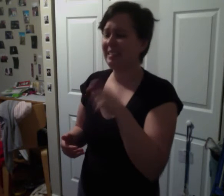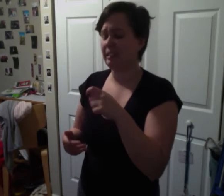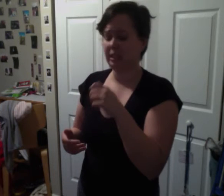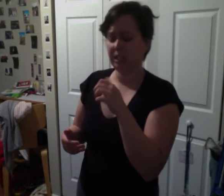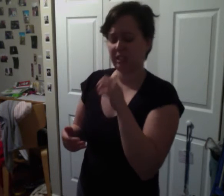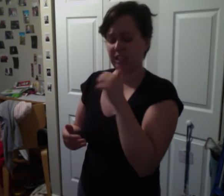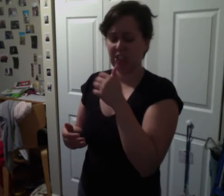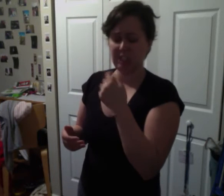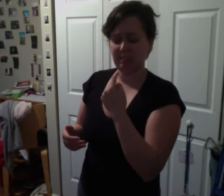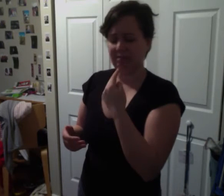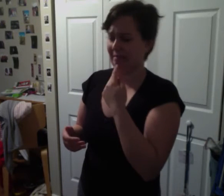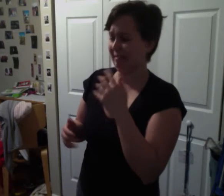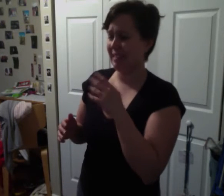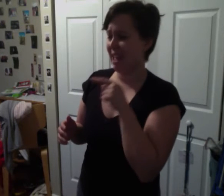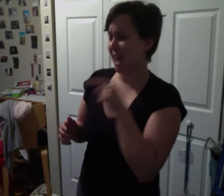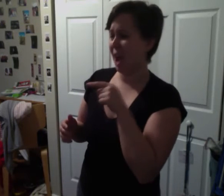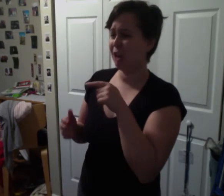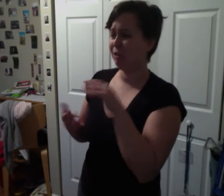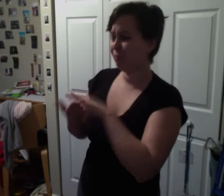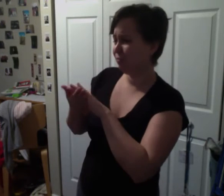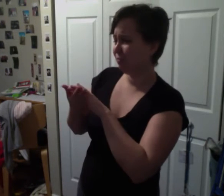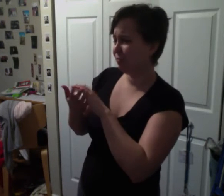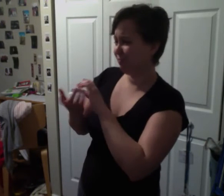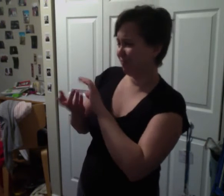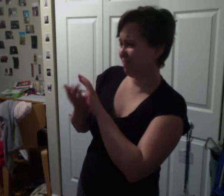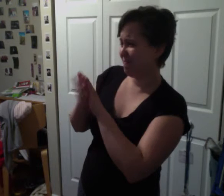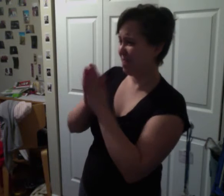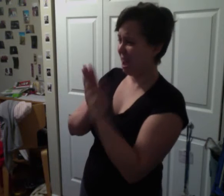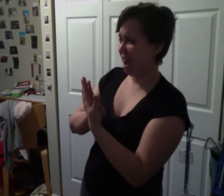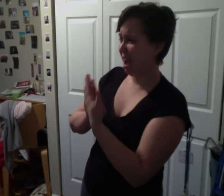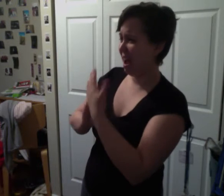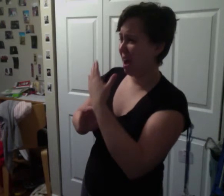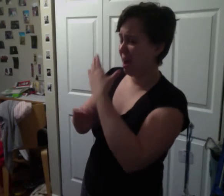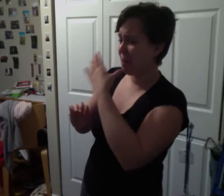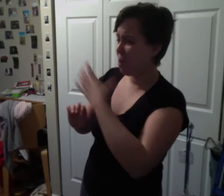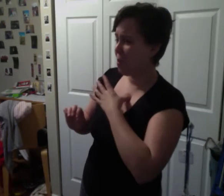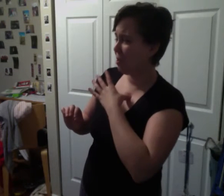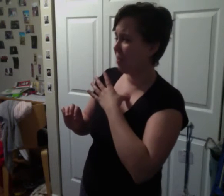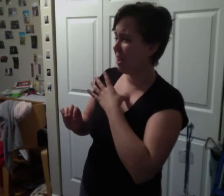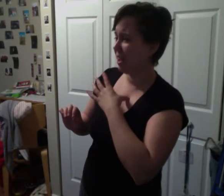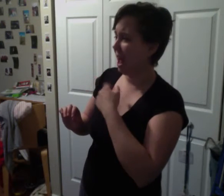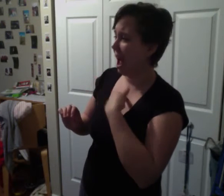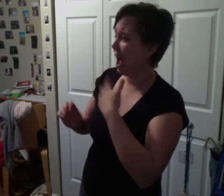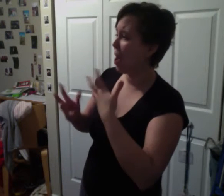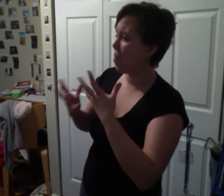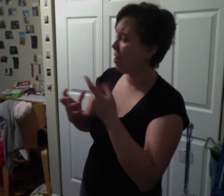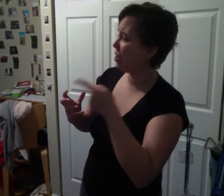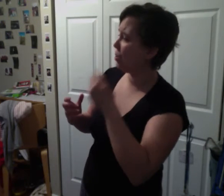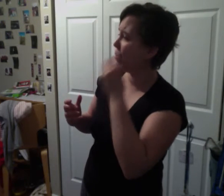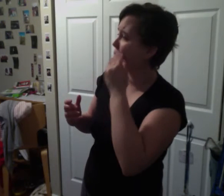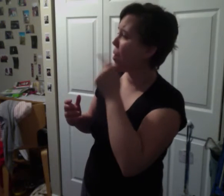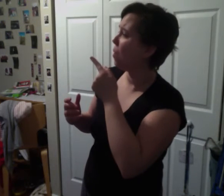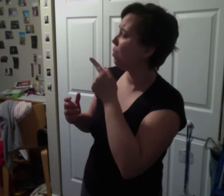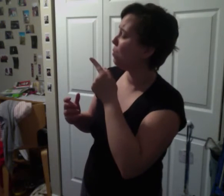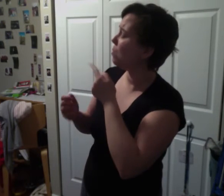is something I've always wanted you to, just know that you're loved. I live this every day now. I walk down the streets as